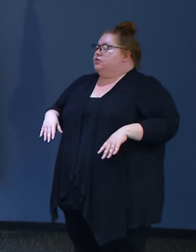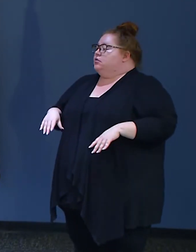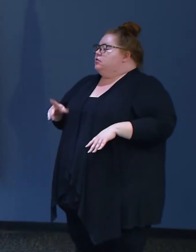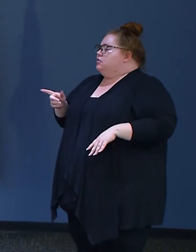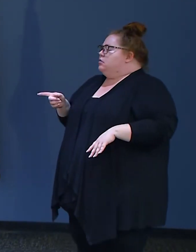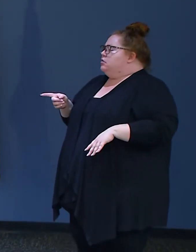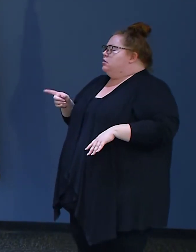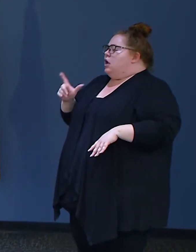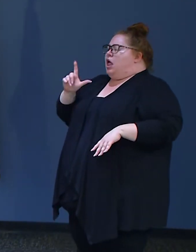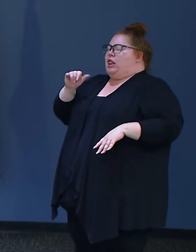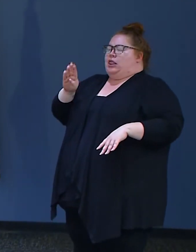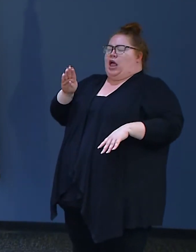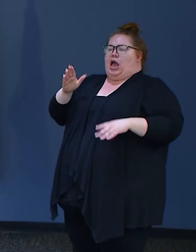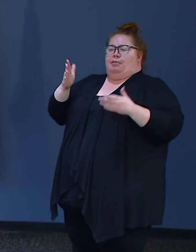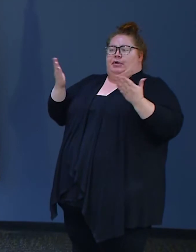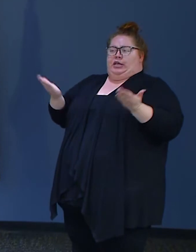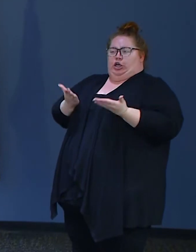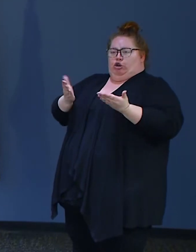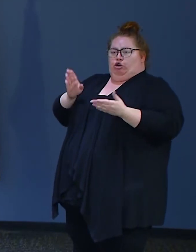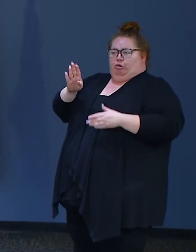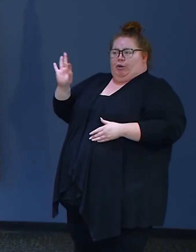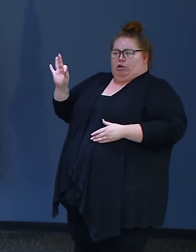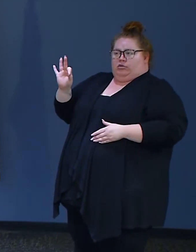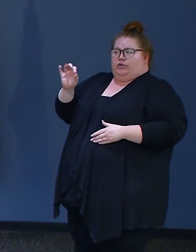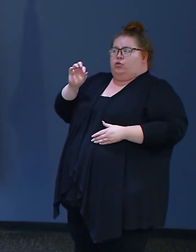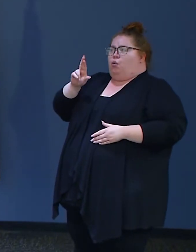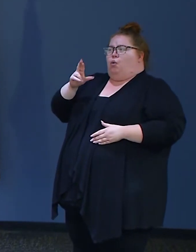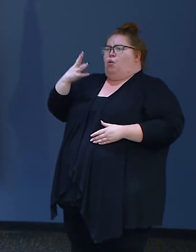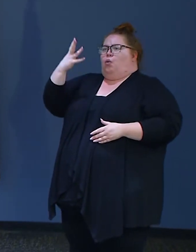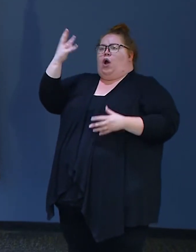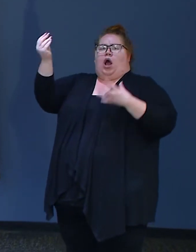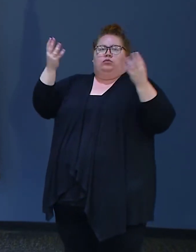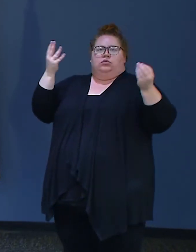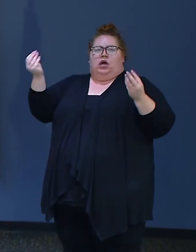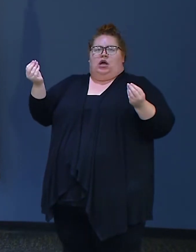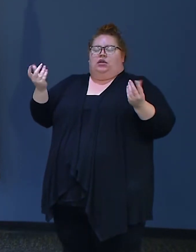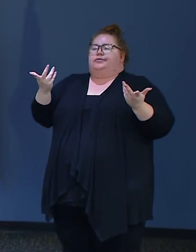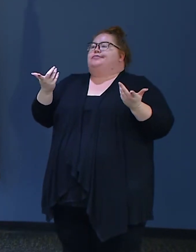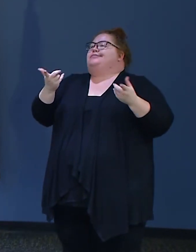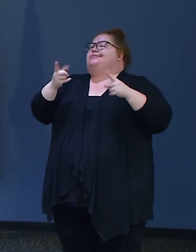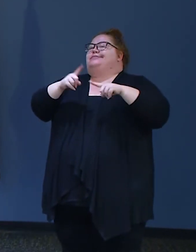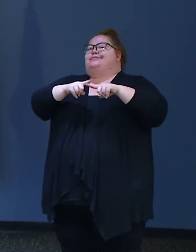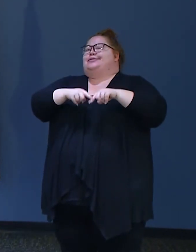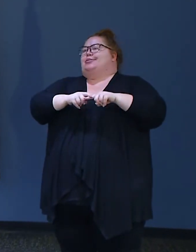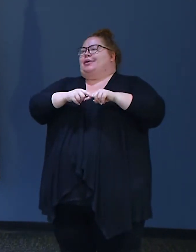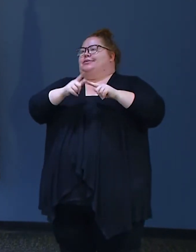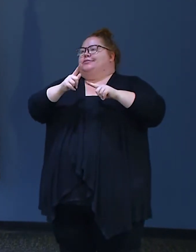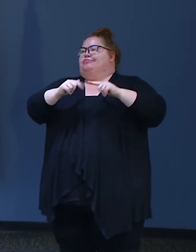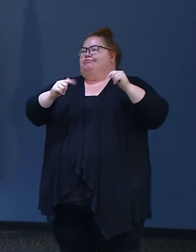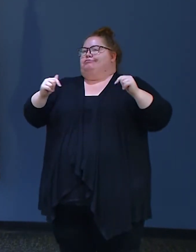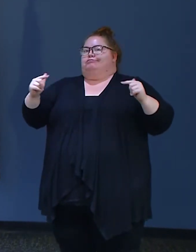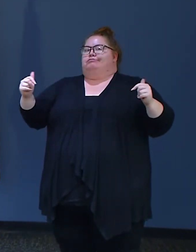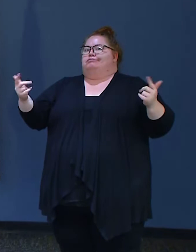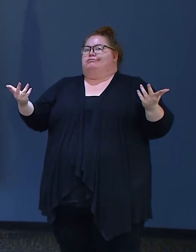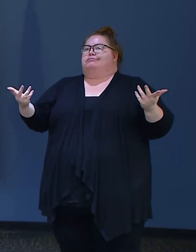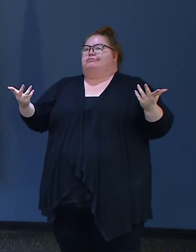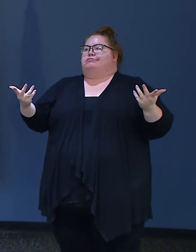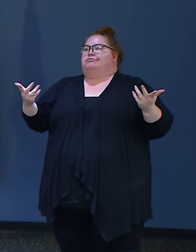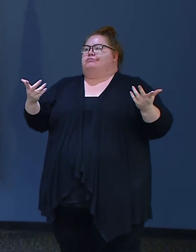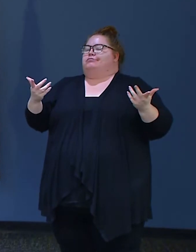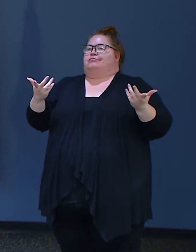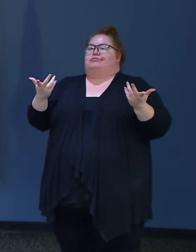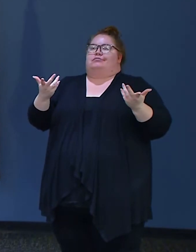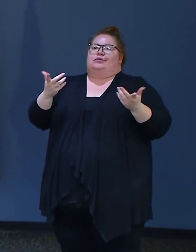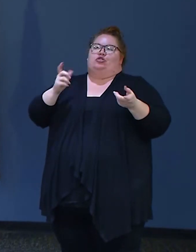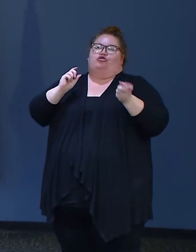those labs here in Bakersfield and Kern County, or are they outside our area? It varies. They all, it changes on a